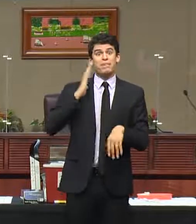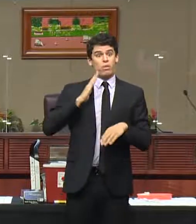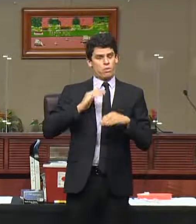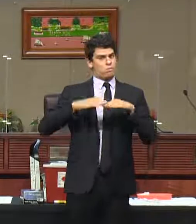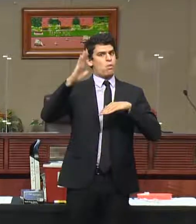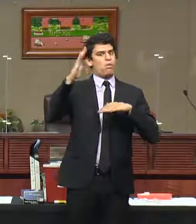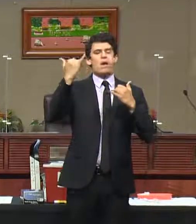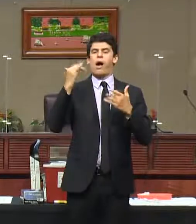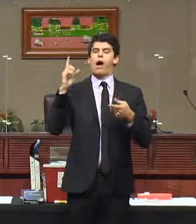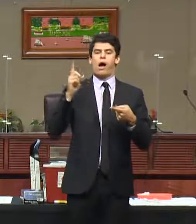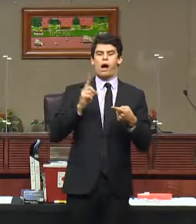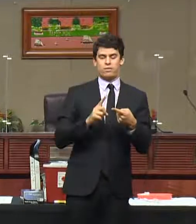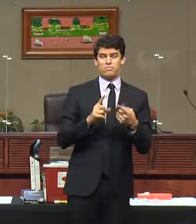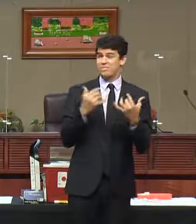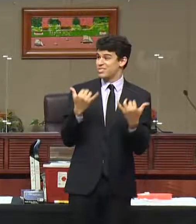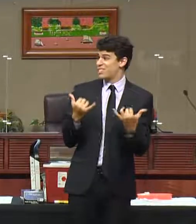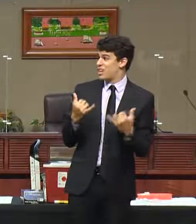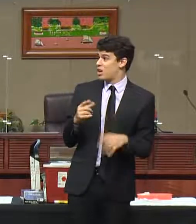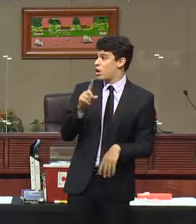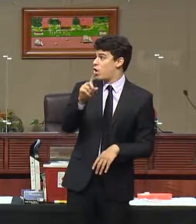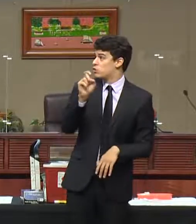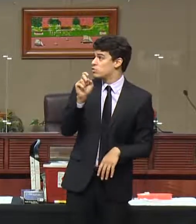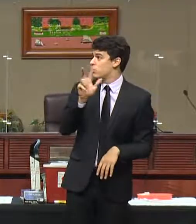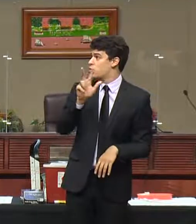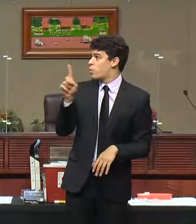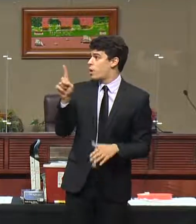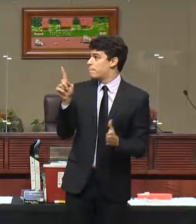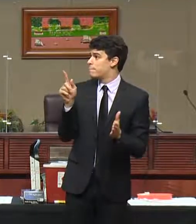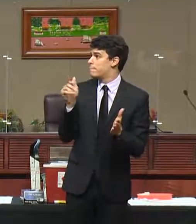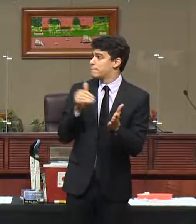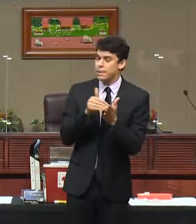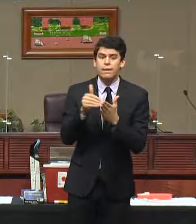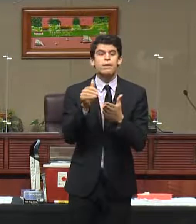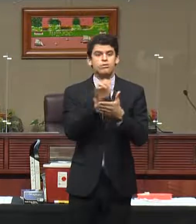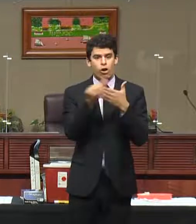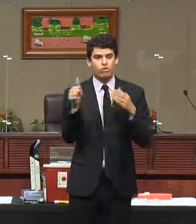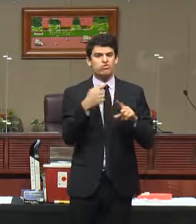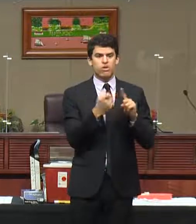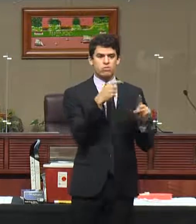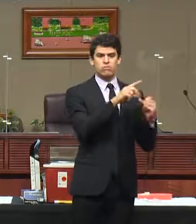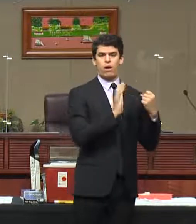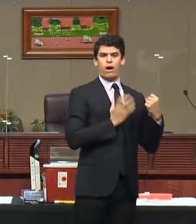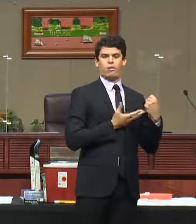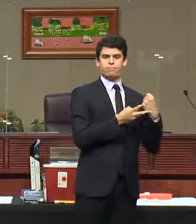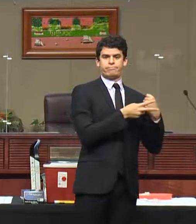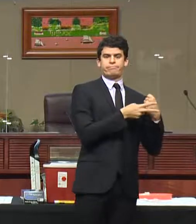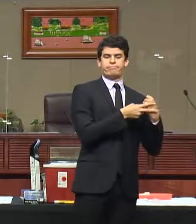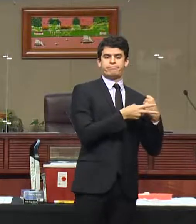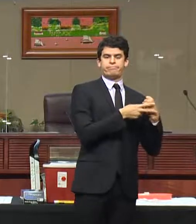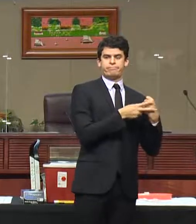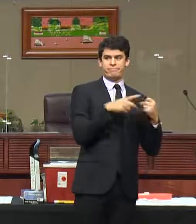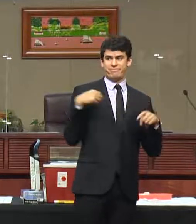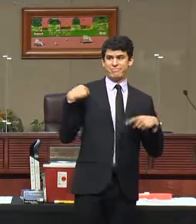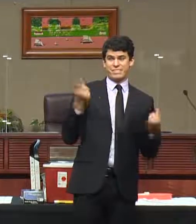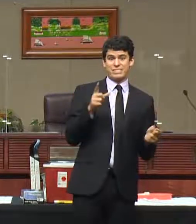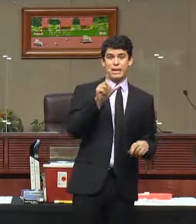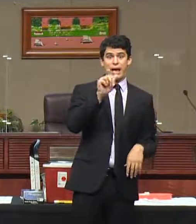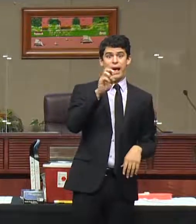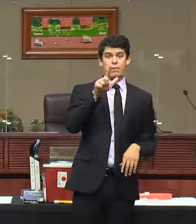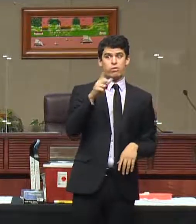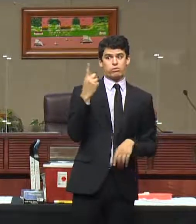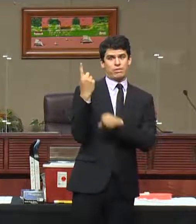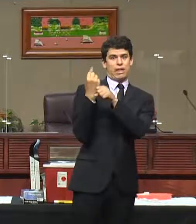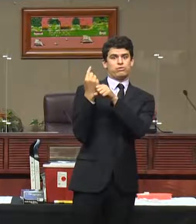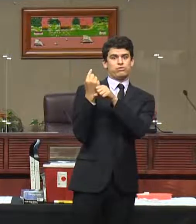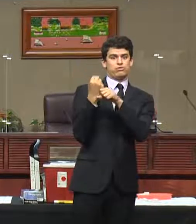date, we've used about $131 million from reserves since April of 2020. Finally, we're